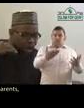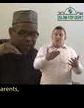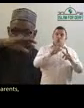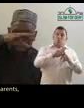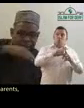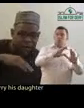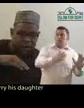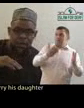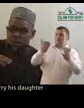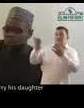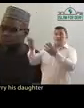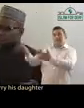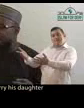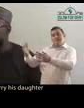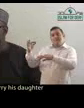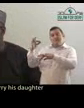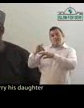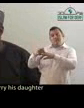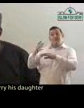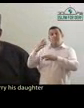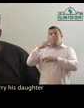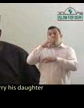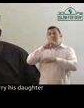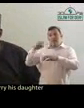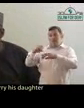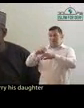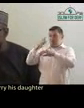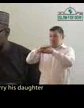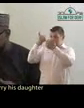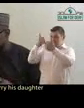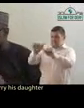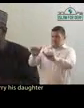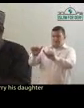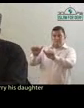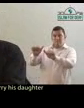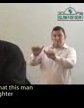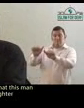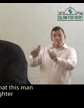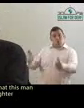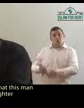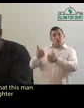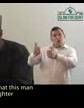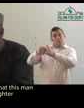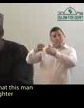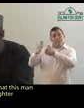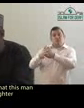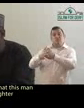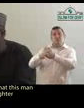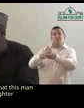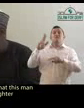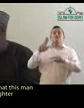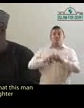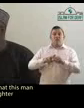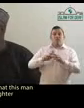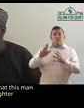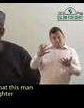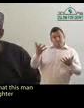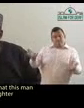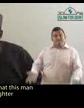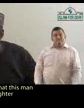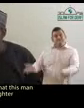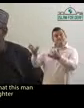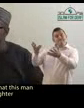his wife's parents, when the man comes to marry his daughter and he says, okay, the father is understanding that this man